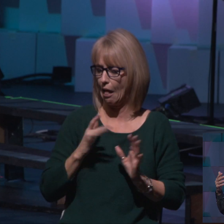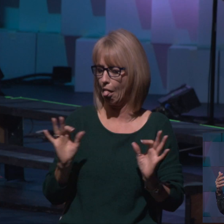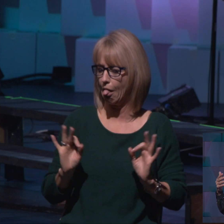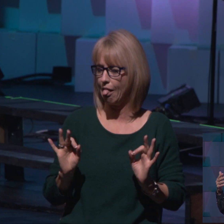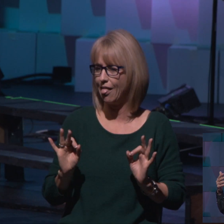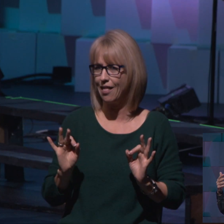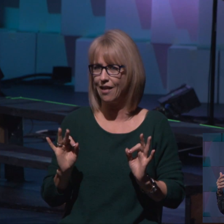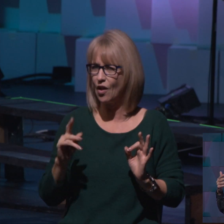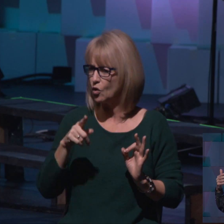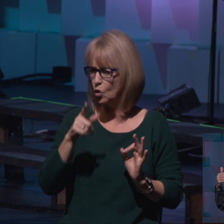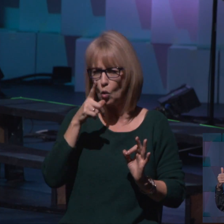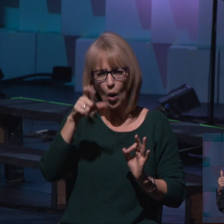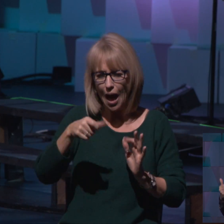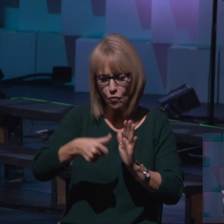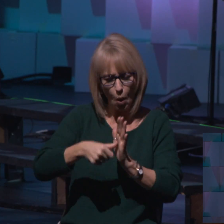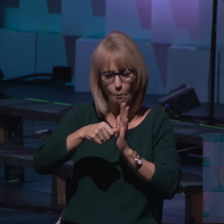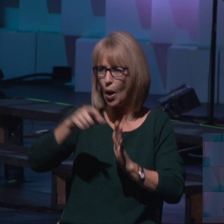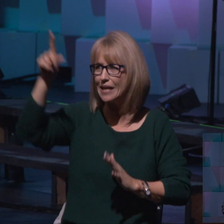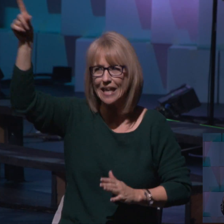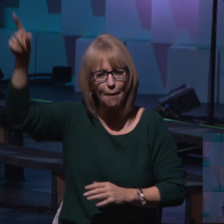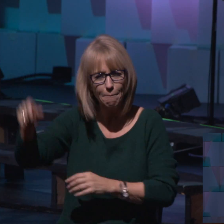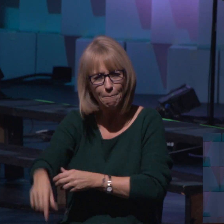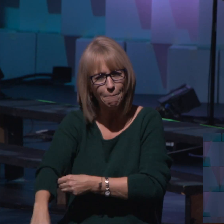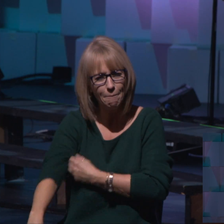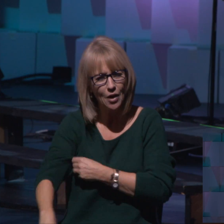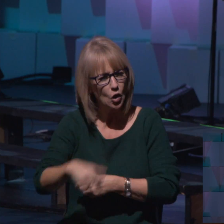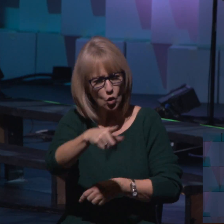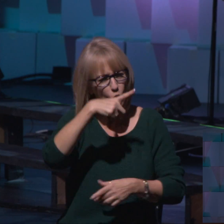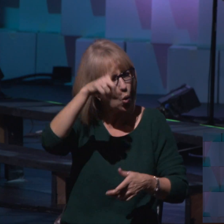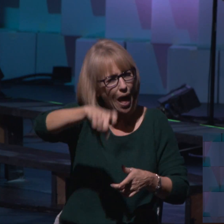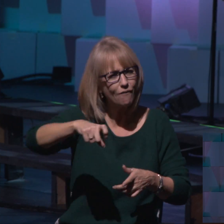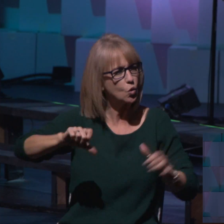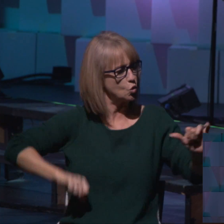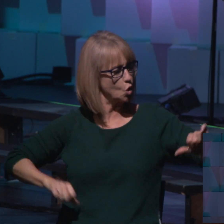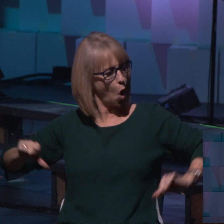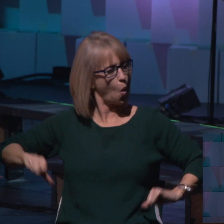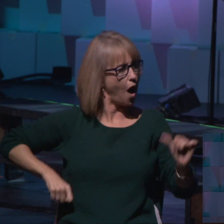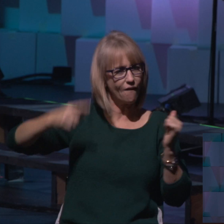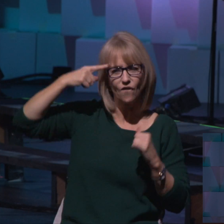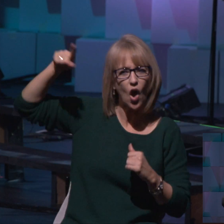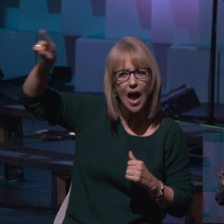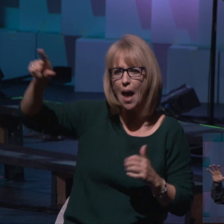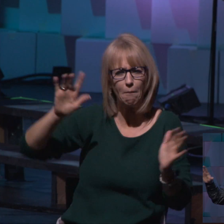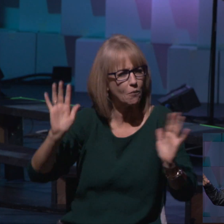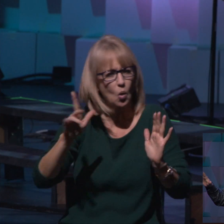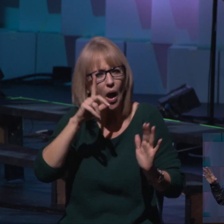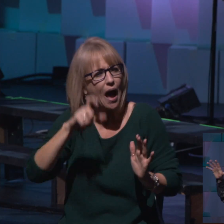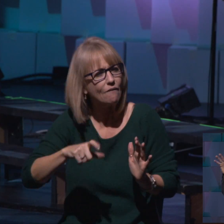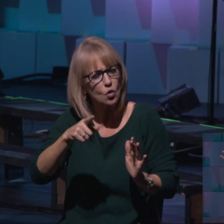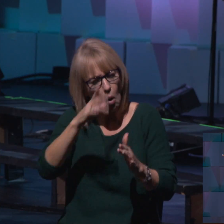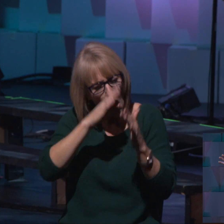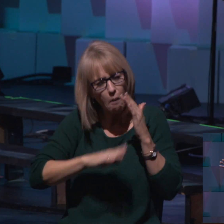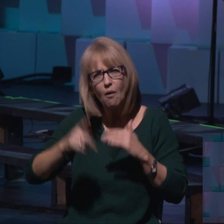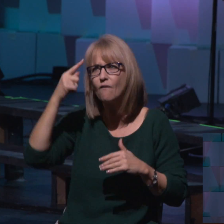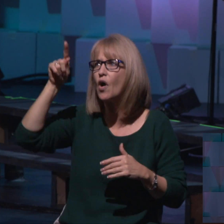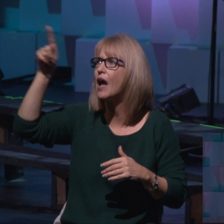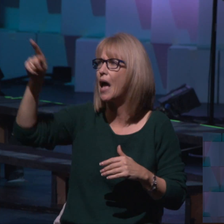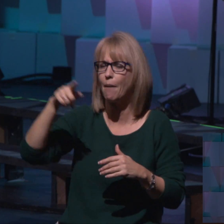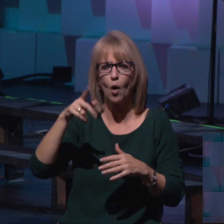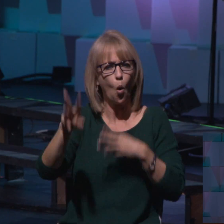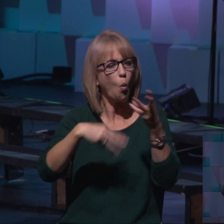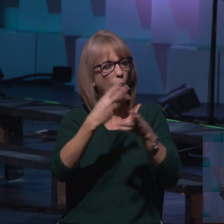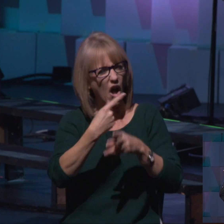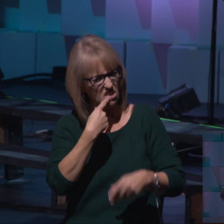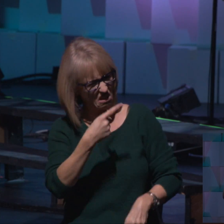God. You say, God, I need you, and I come before you, and I want to walk with you. What the world says is you're not important, you're